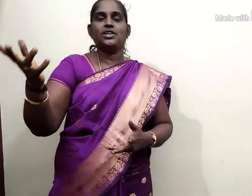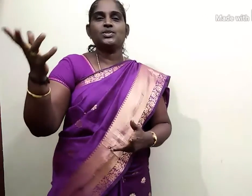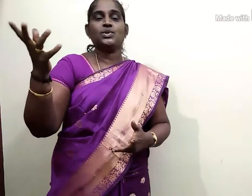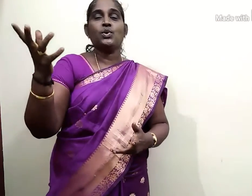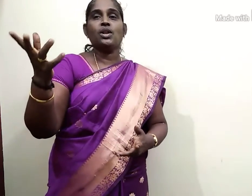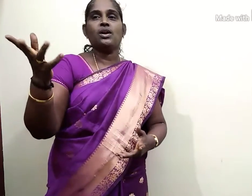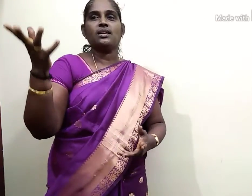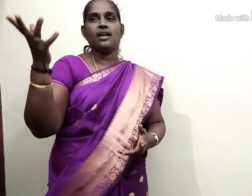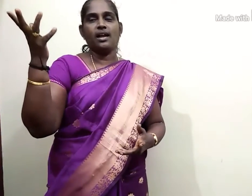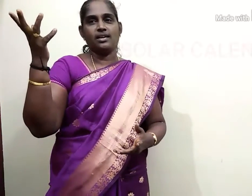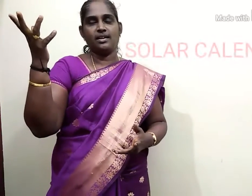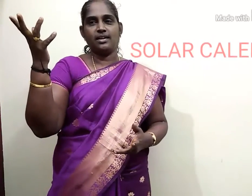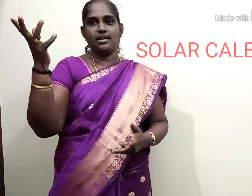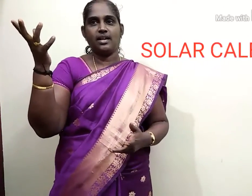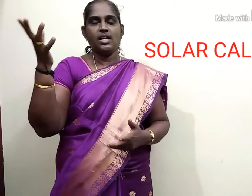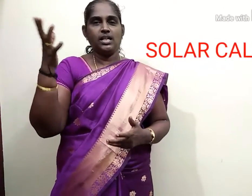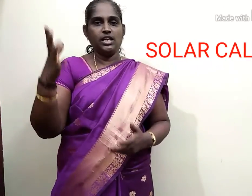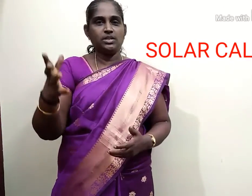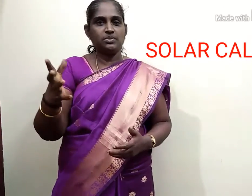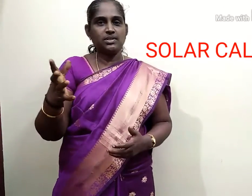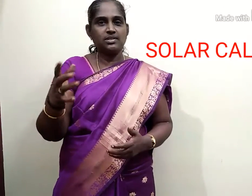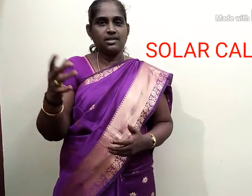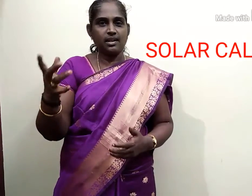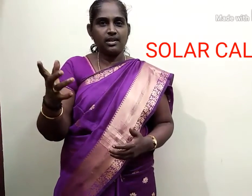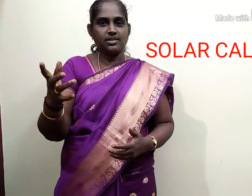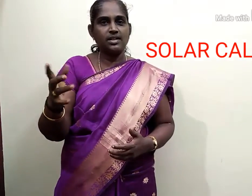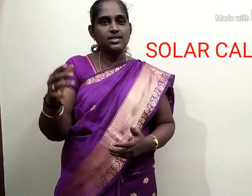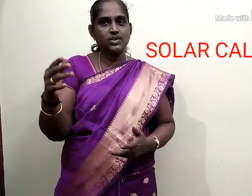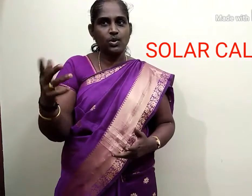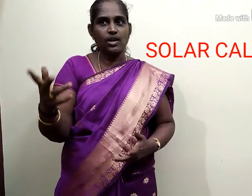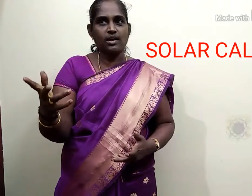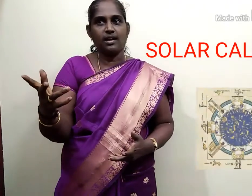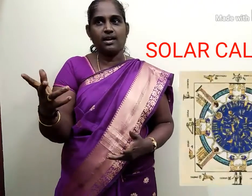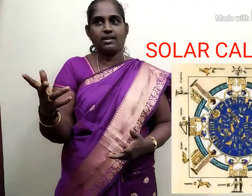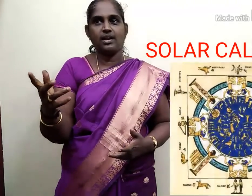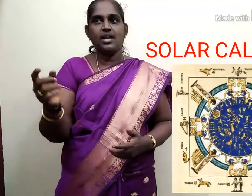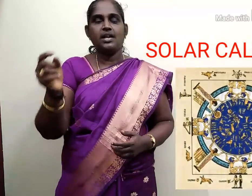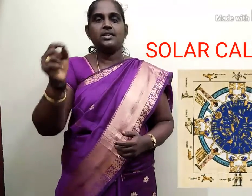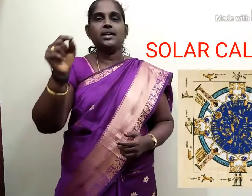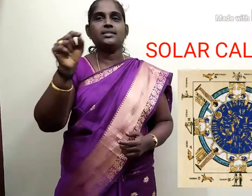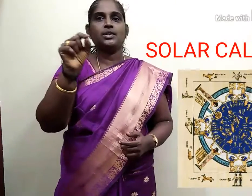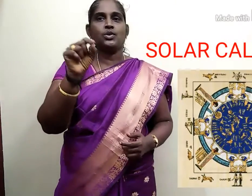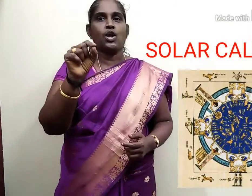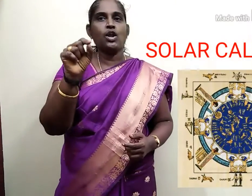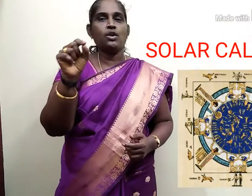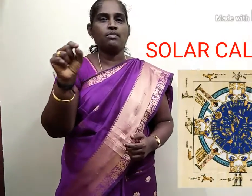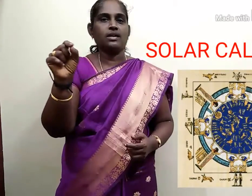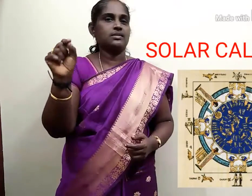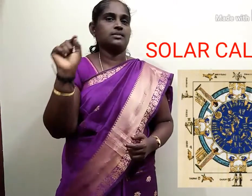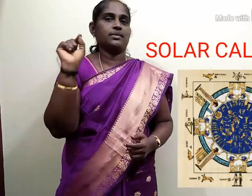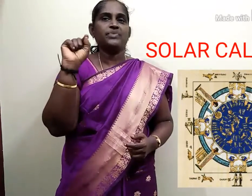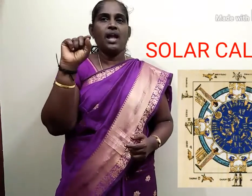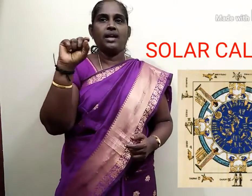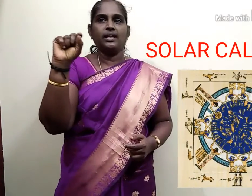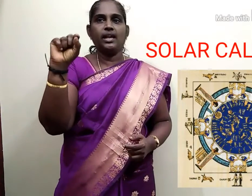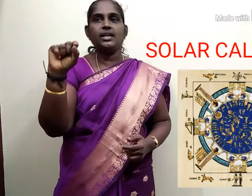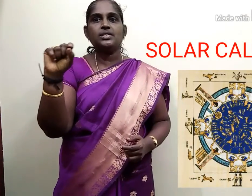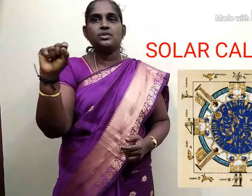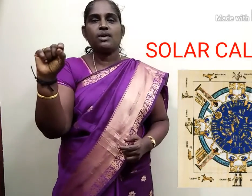created solar calendar. Egyptians created solar calendar. It was 12 months and each